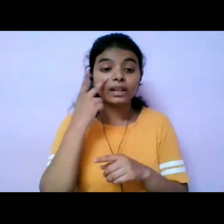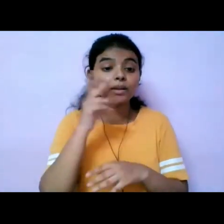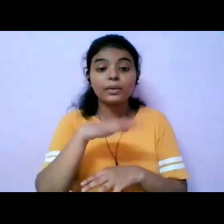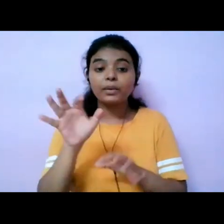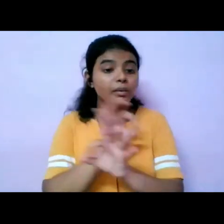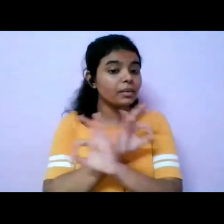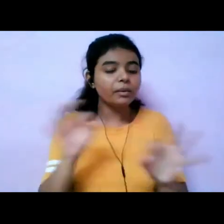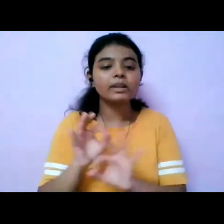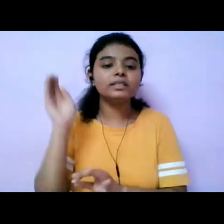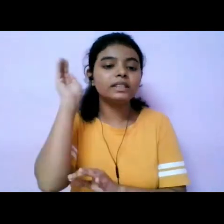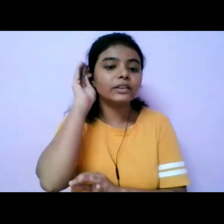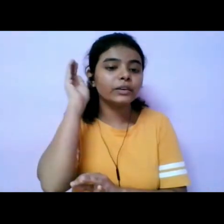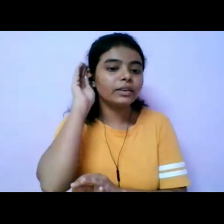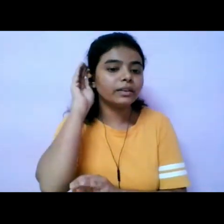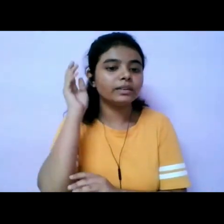of God.